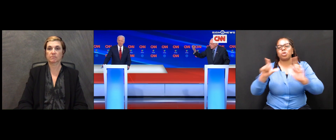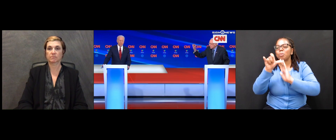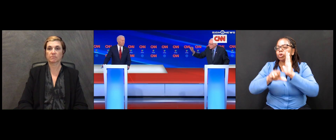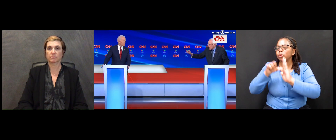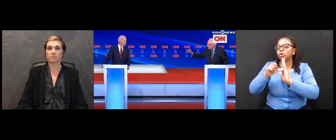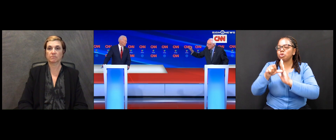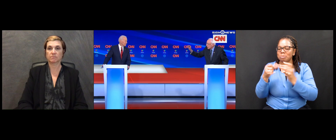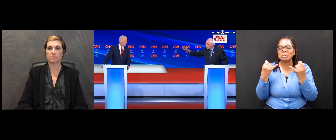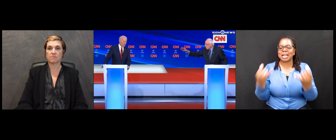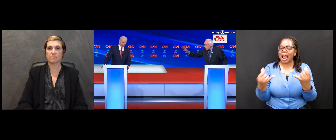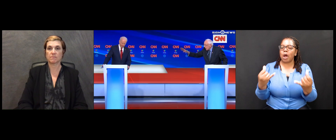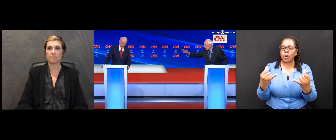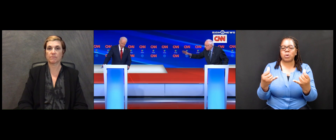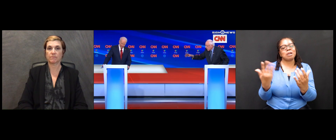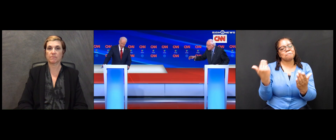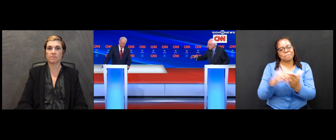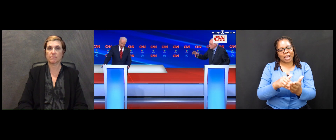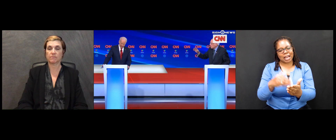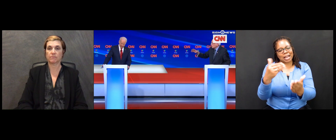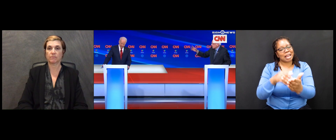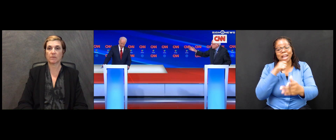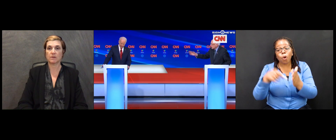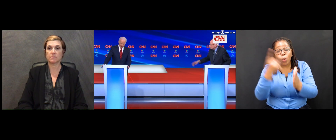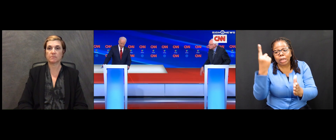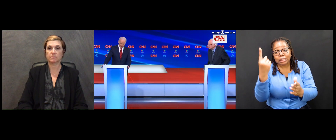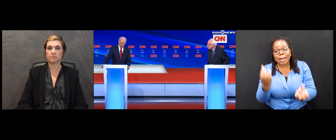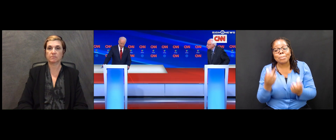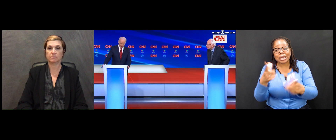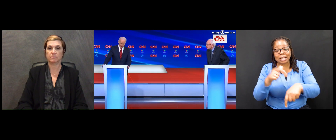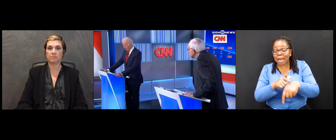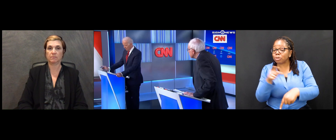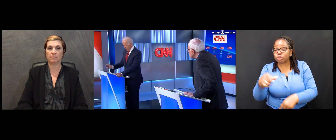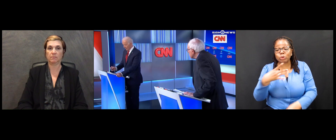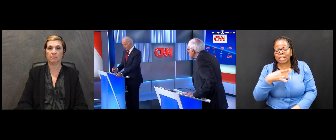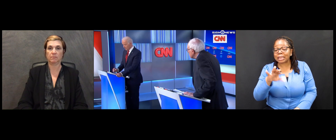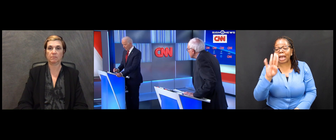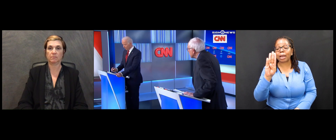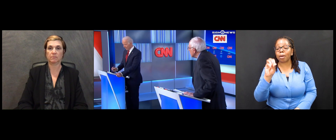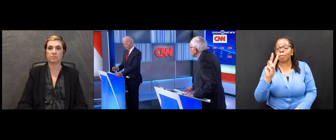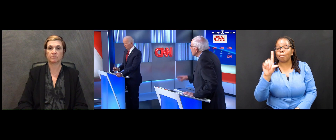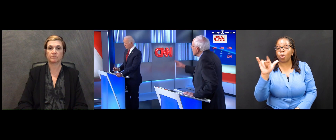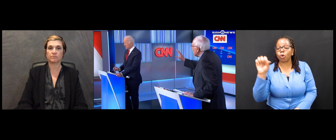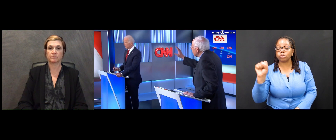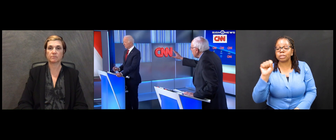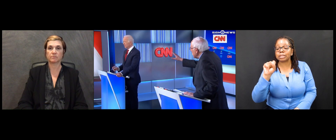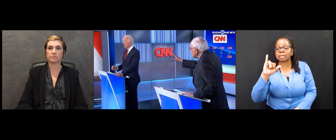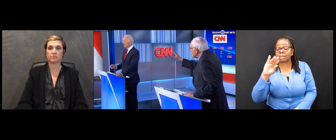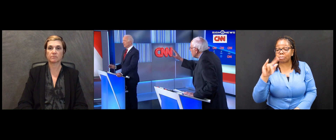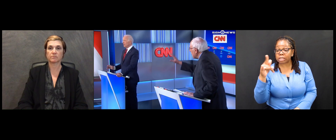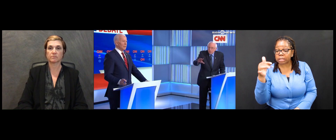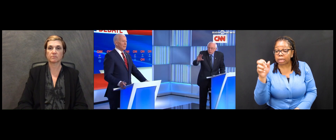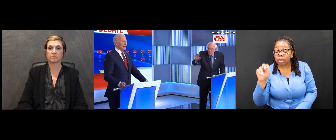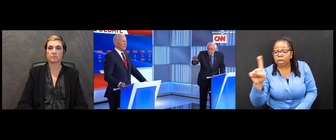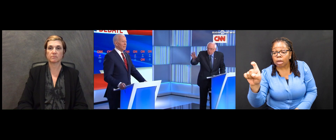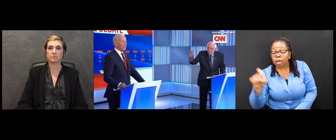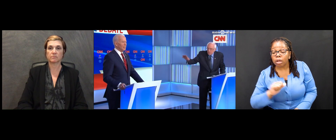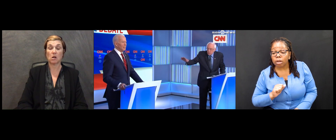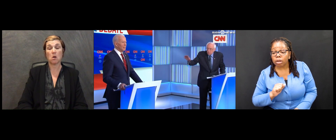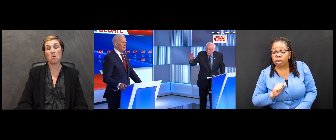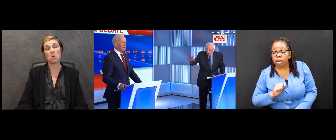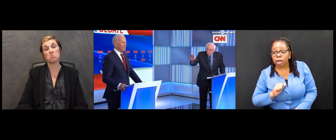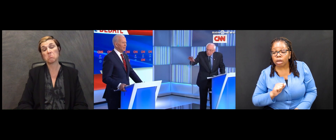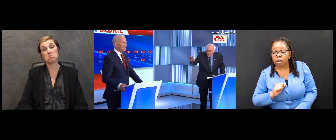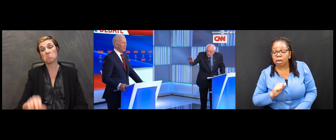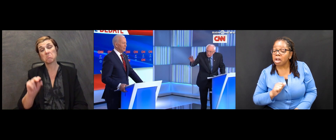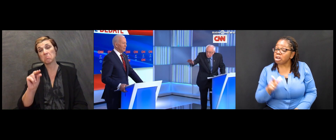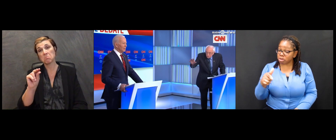Time after time, you were not a fan of Bo Simpson. I was not a fan of both. You were not a fan of the balanced budget amendment,